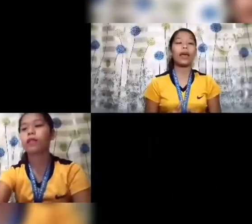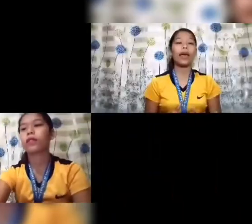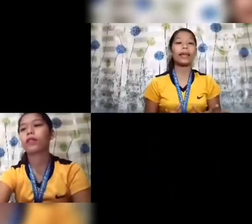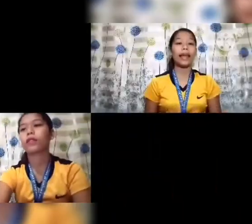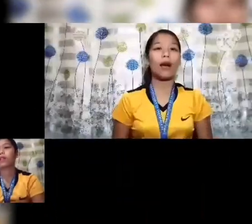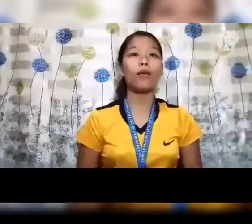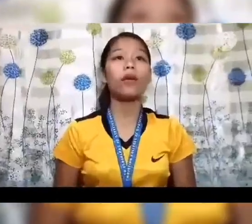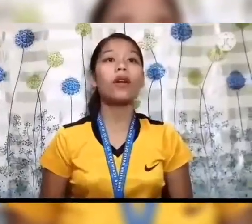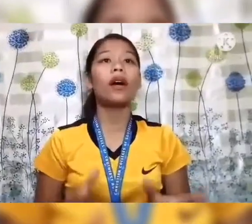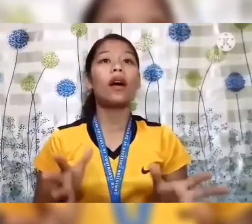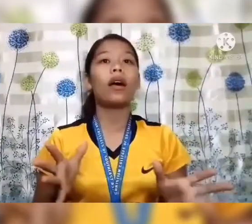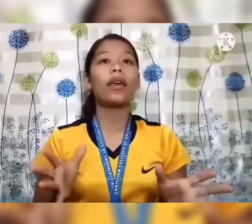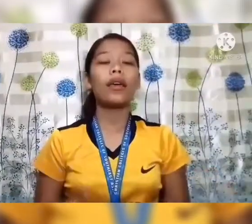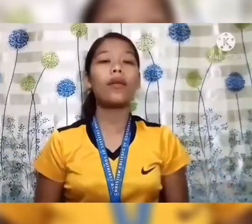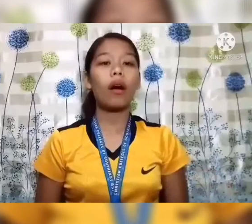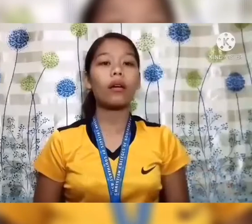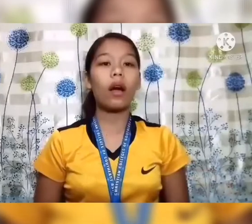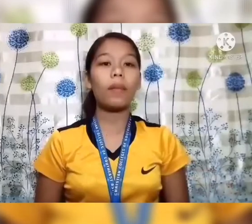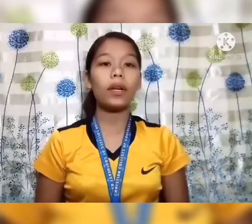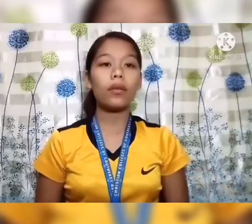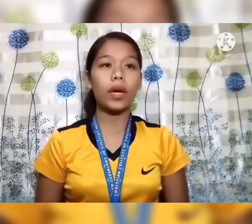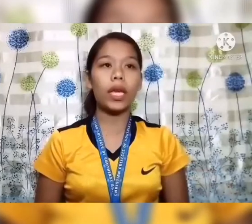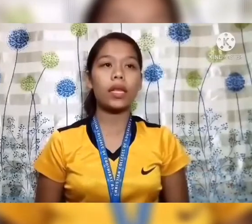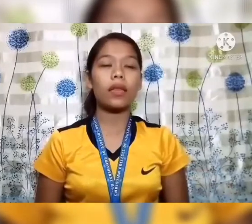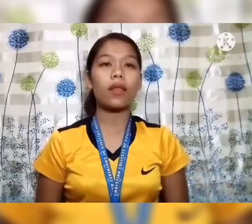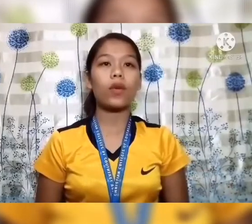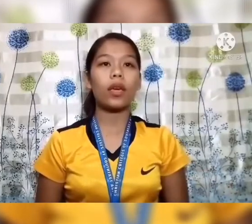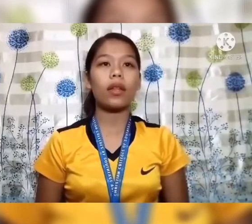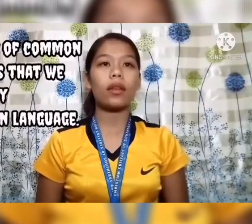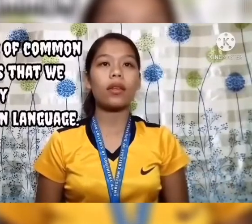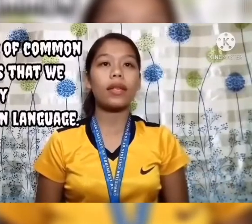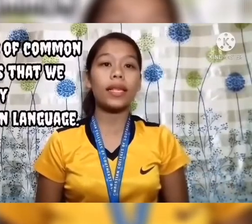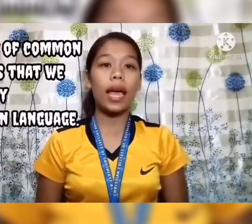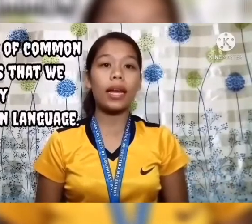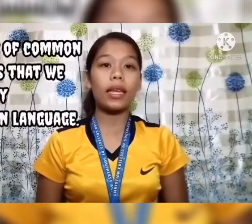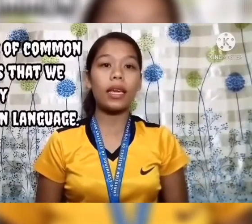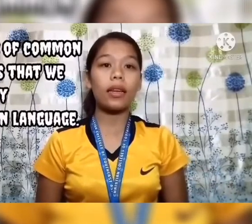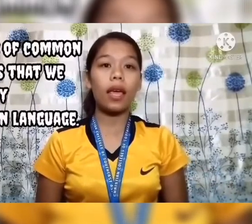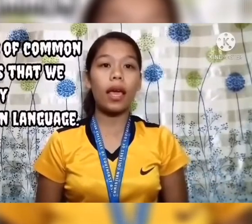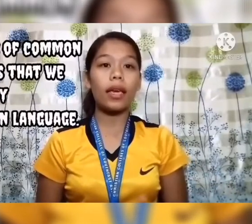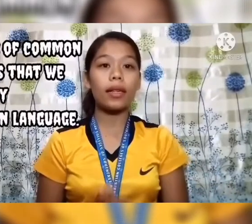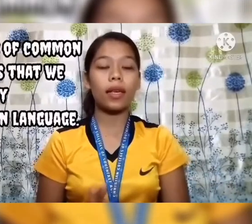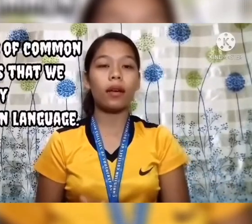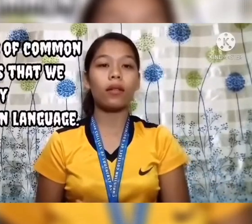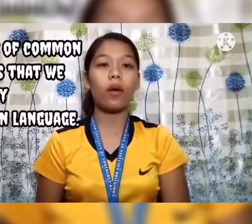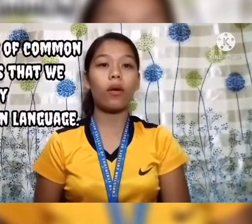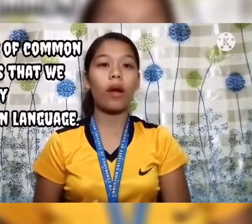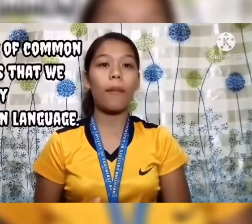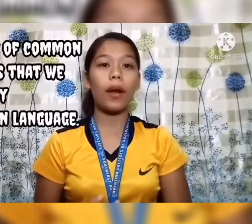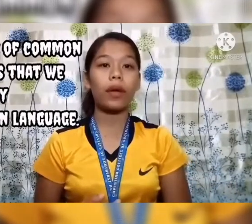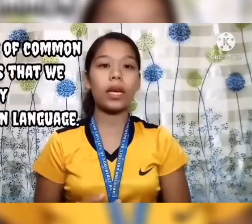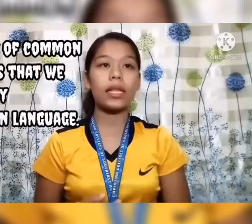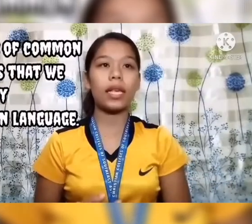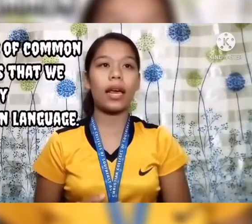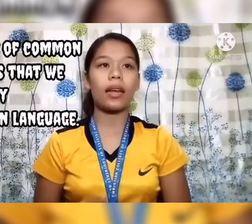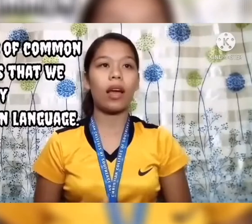And now, here are common greetings that we can sign in ASL or American Sign